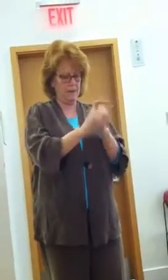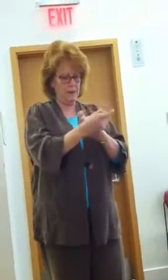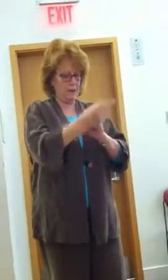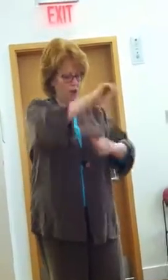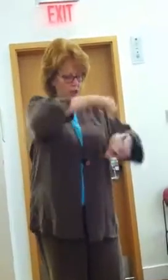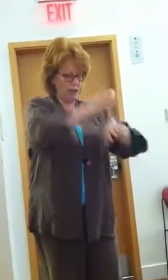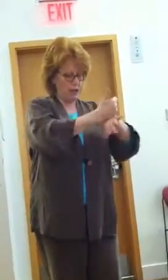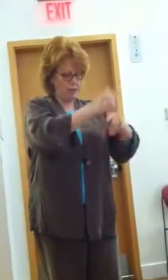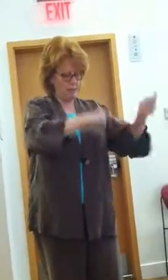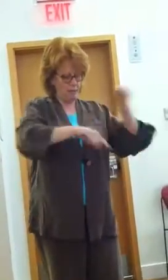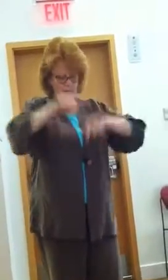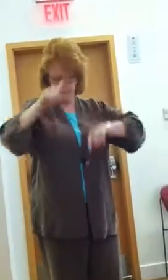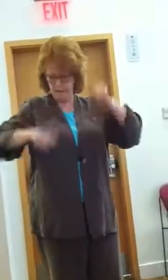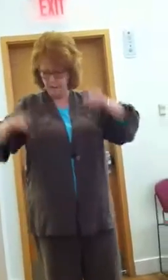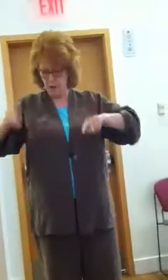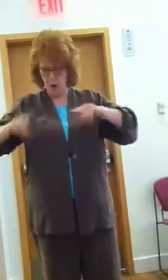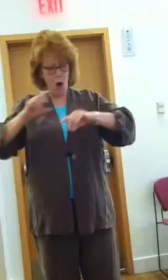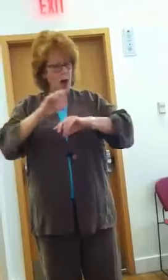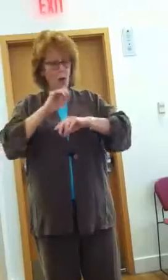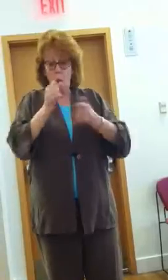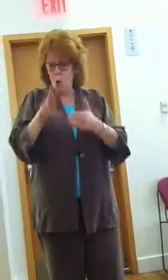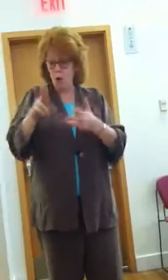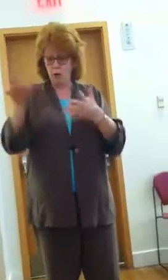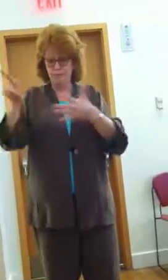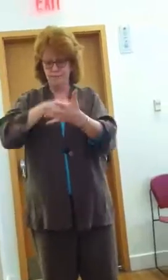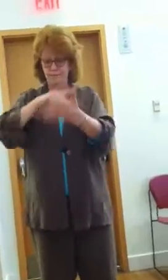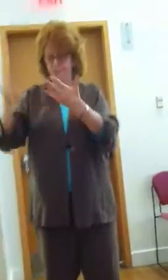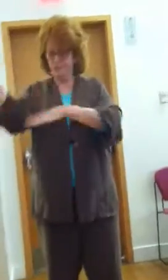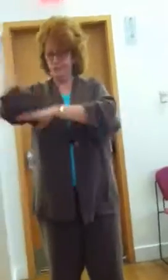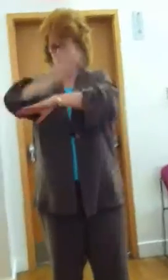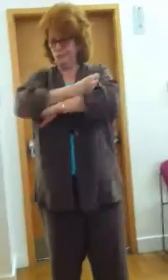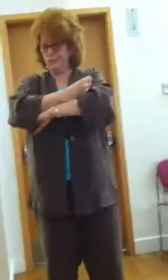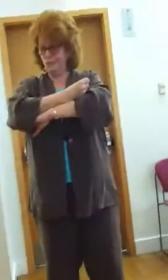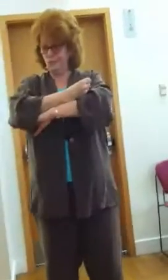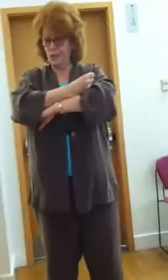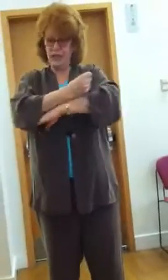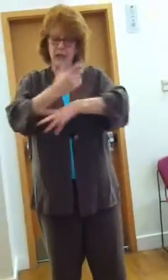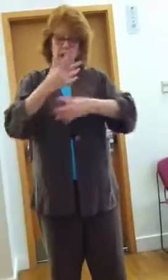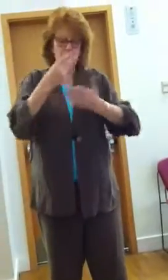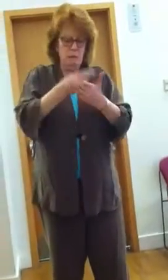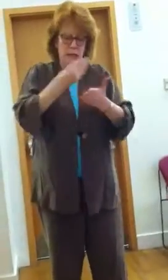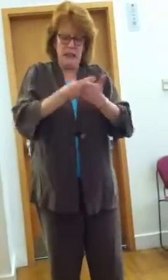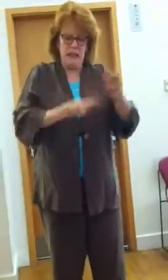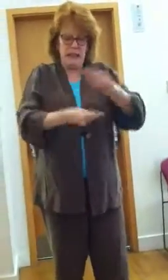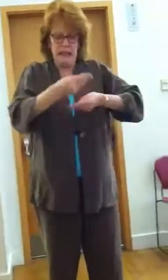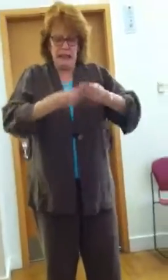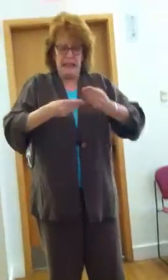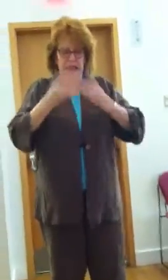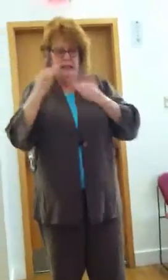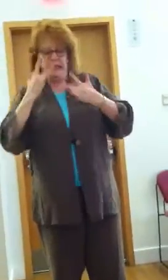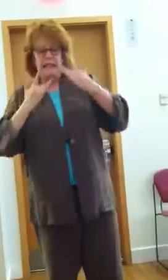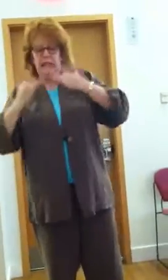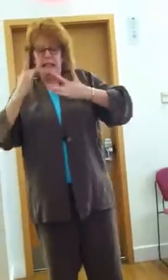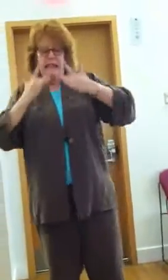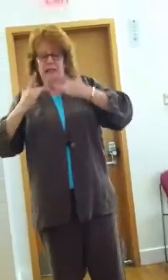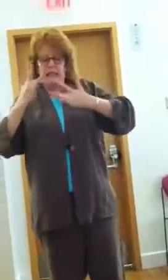reconfigured, or no longer exist. With tight budgets, learning specialists can be considered a